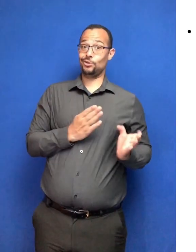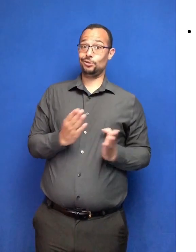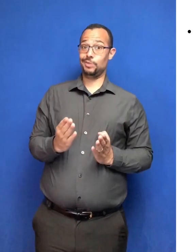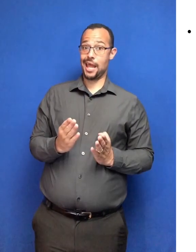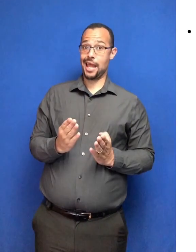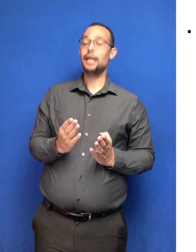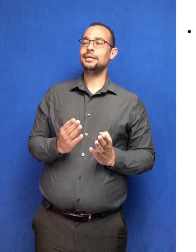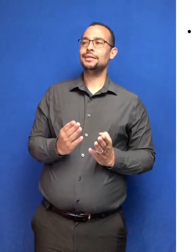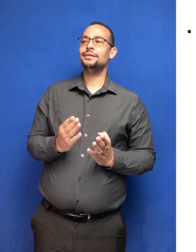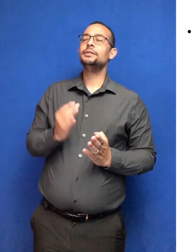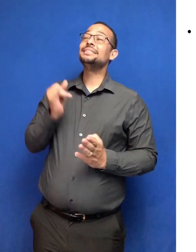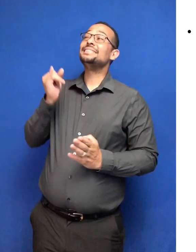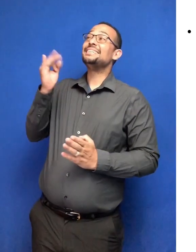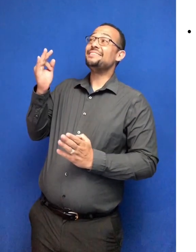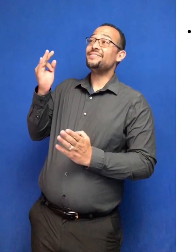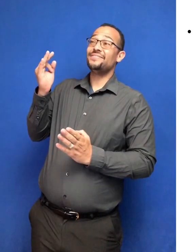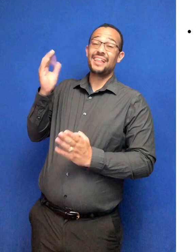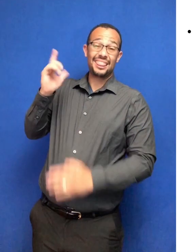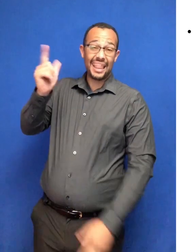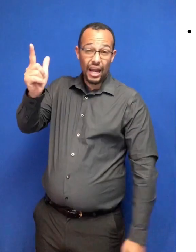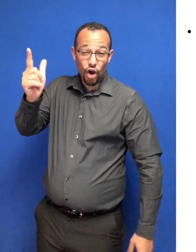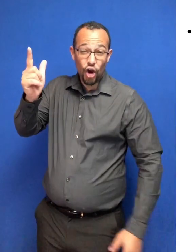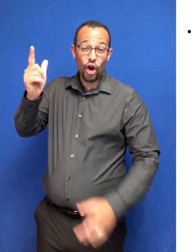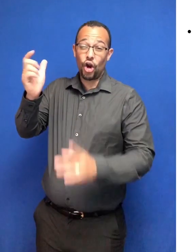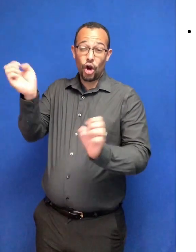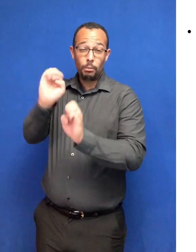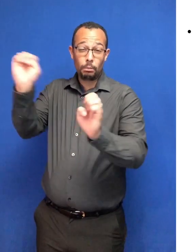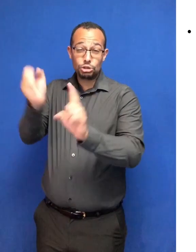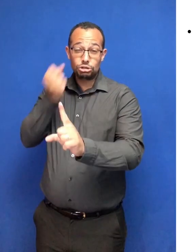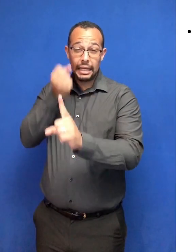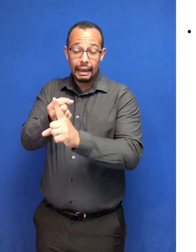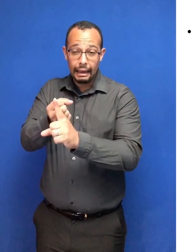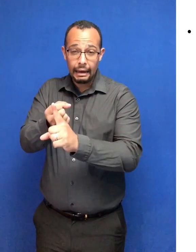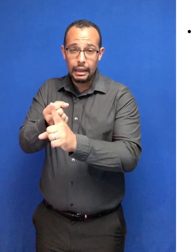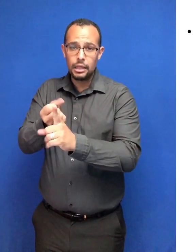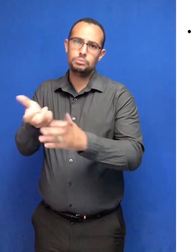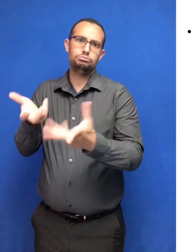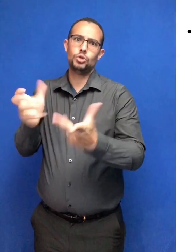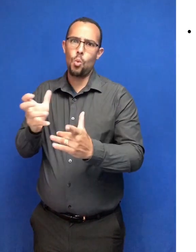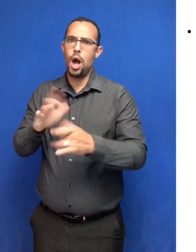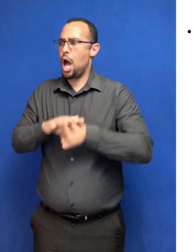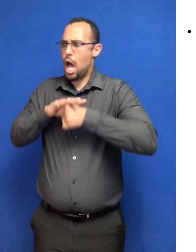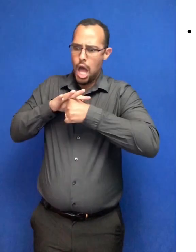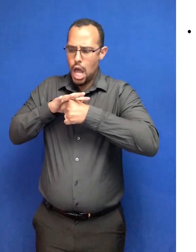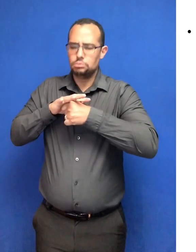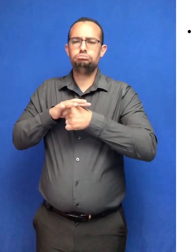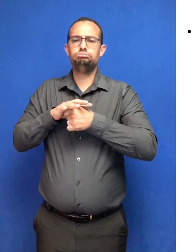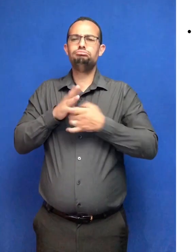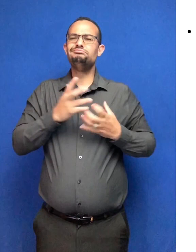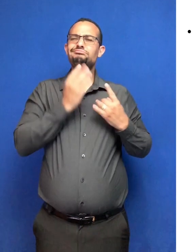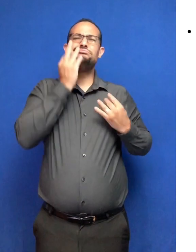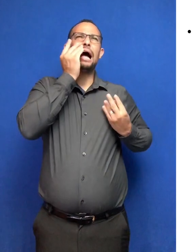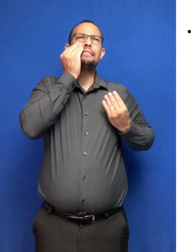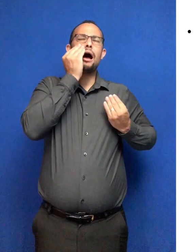because if things change and it becomes an emergency, you already made